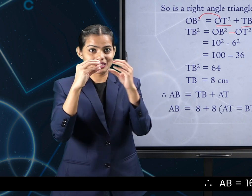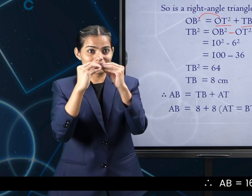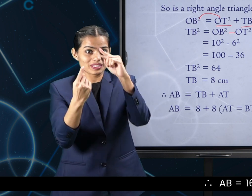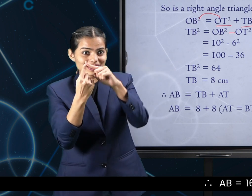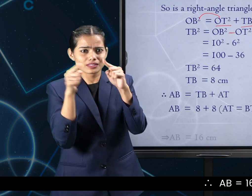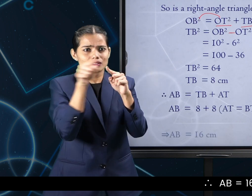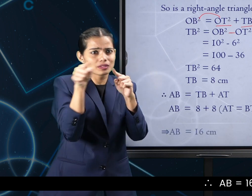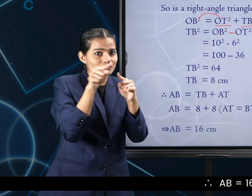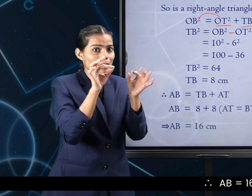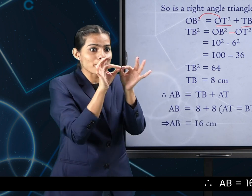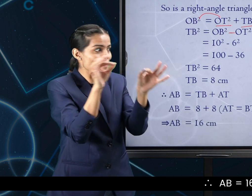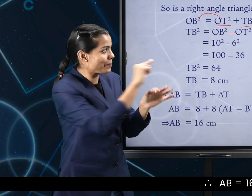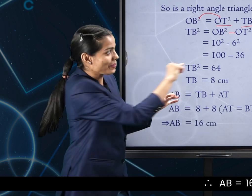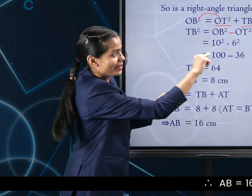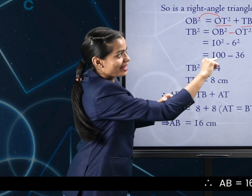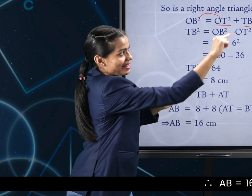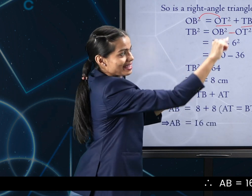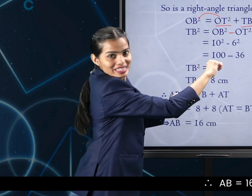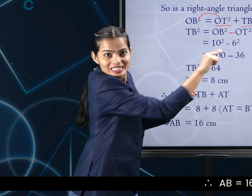Therefore, AB is equal to 16 cm.